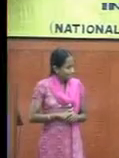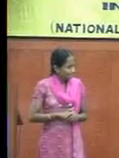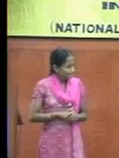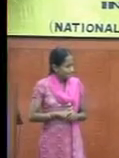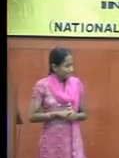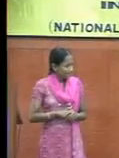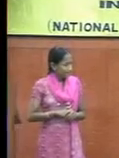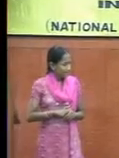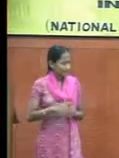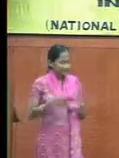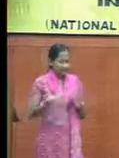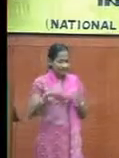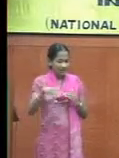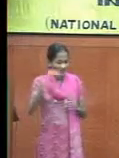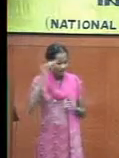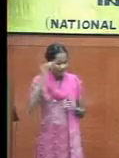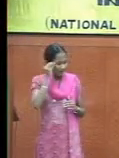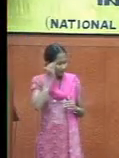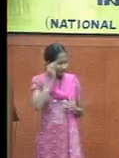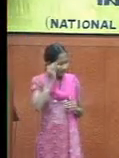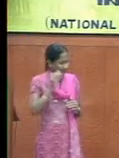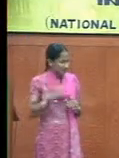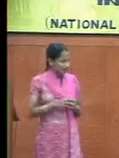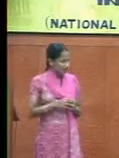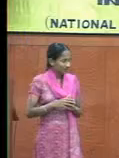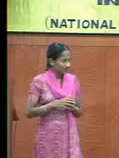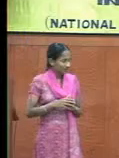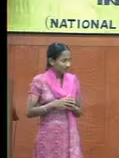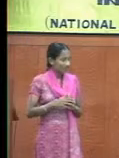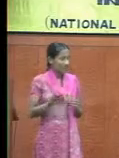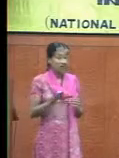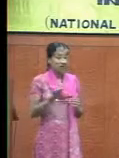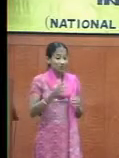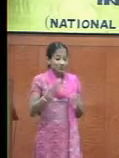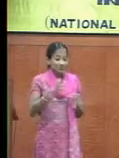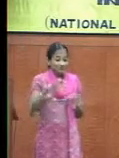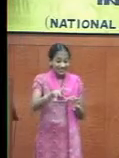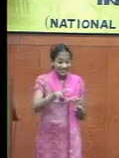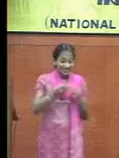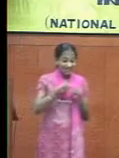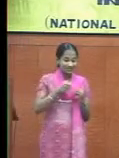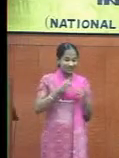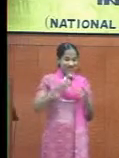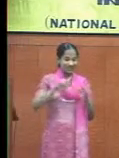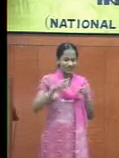also the steps, we are learning the methodologies of how to get are issues understood